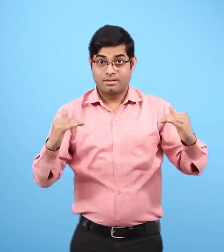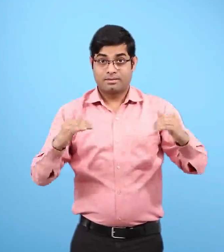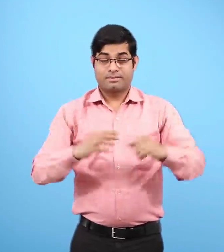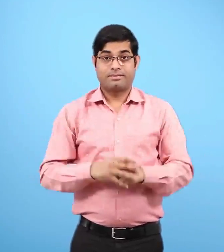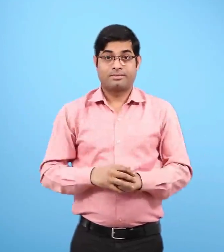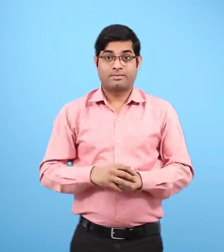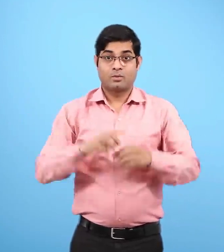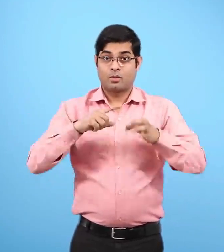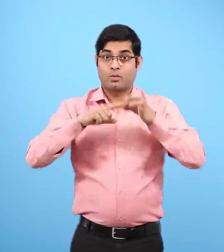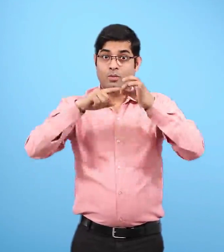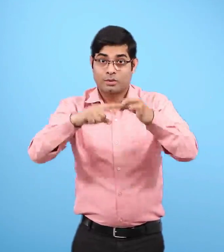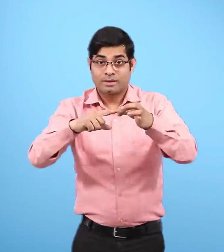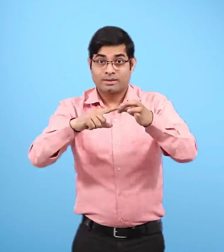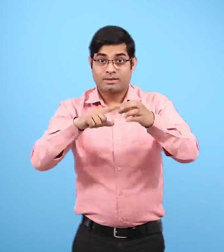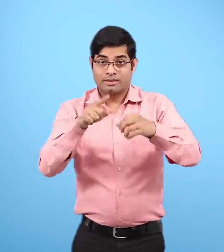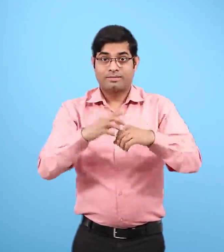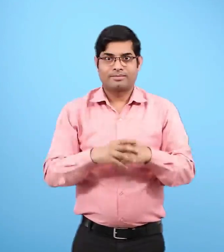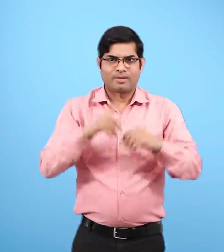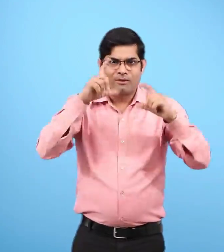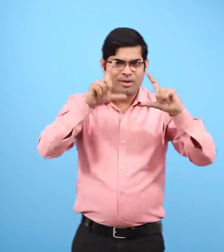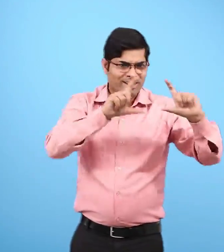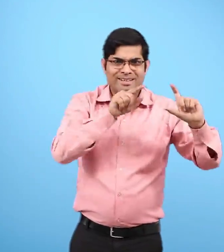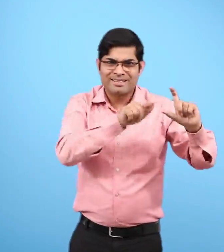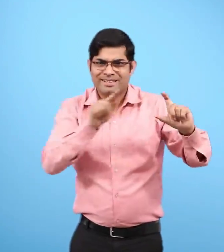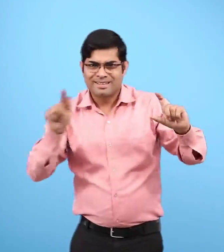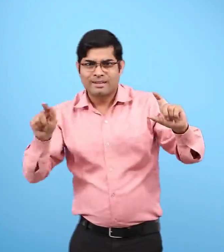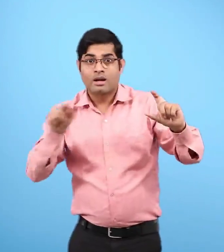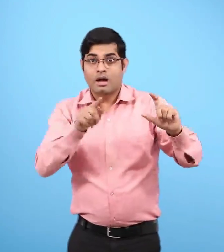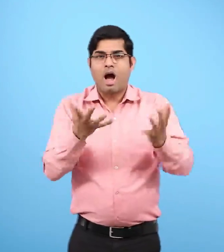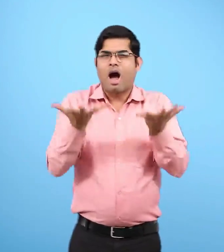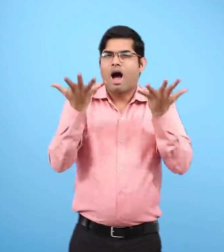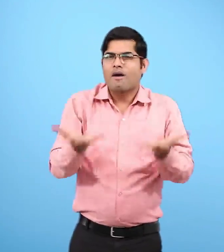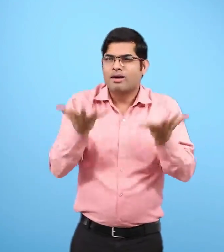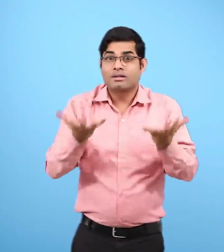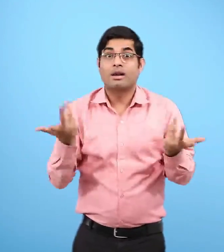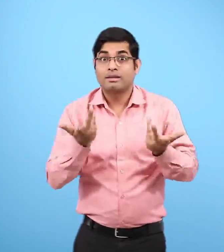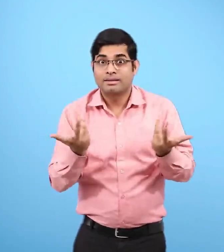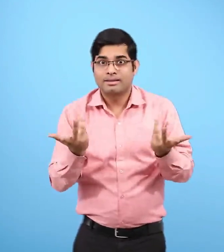Part 2 question. Tick and identify the heaviest.